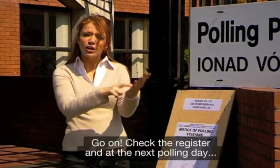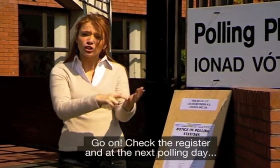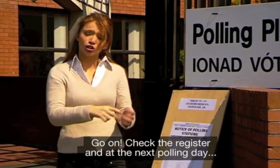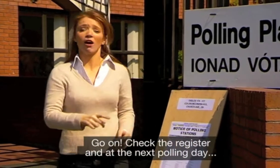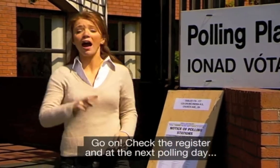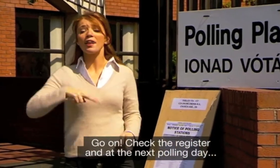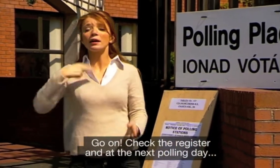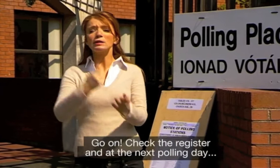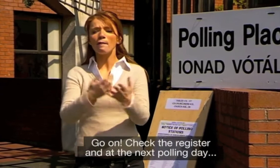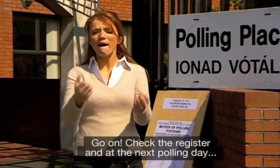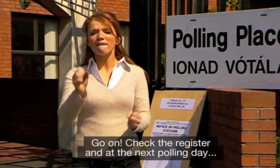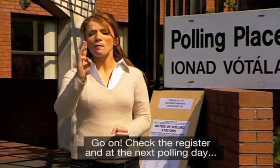and at the next polling day,